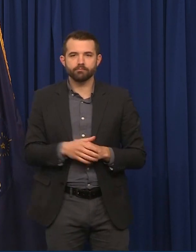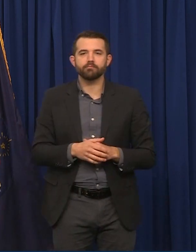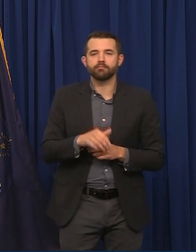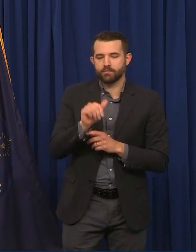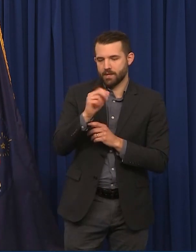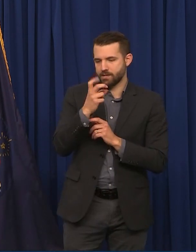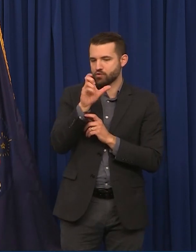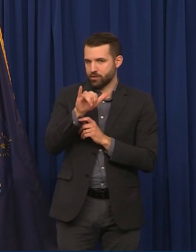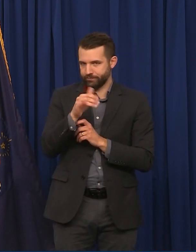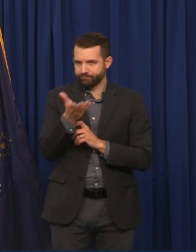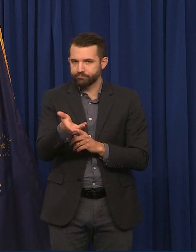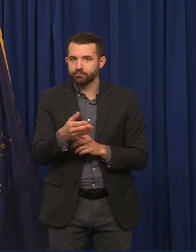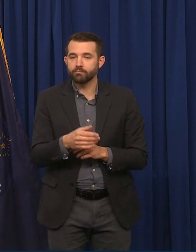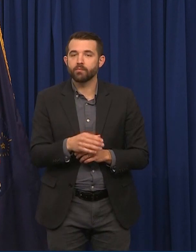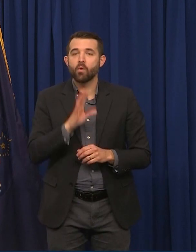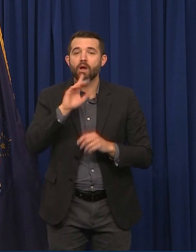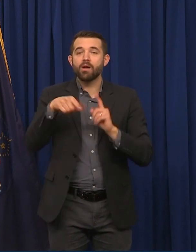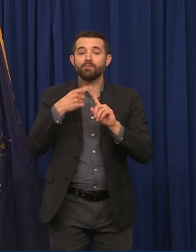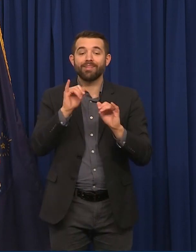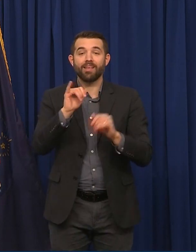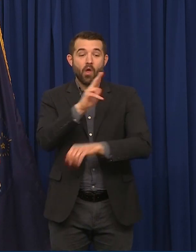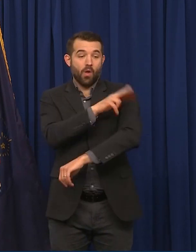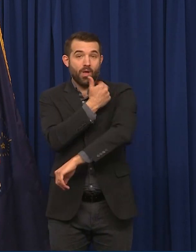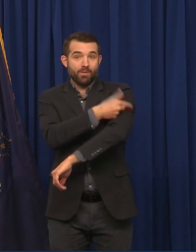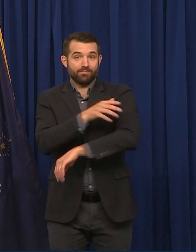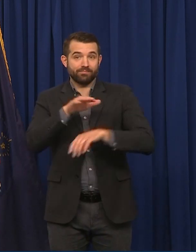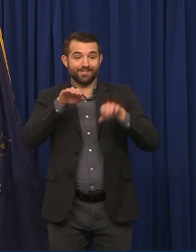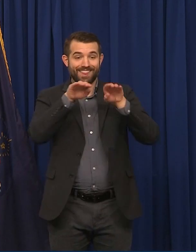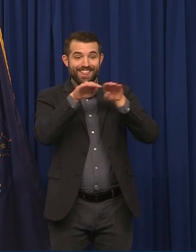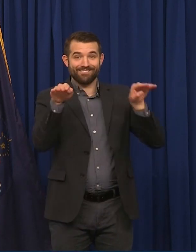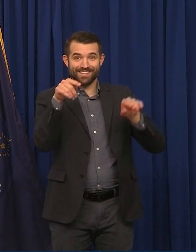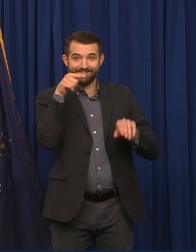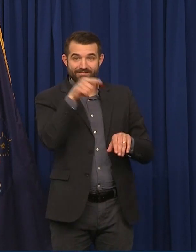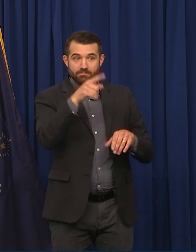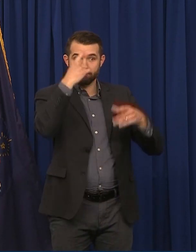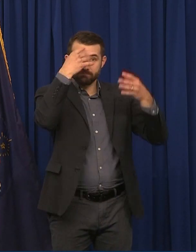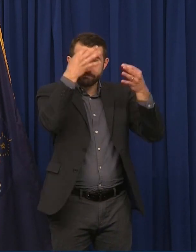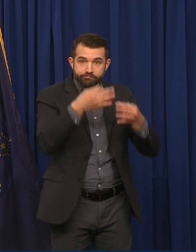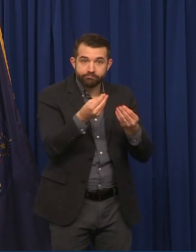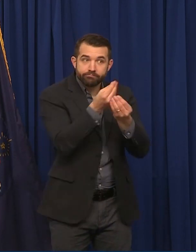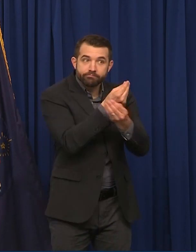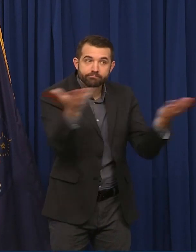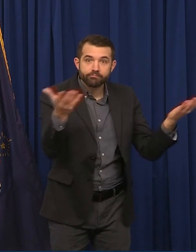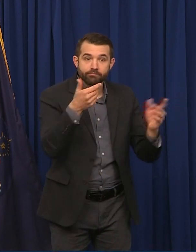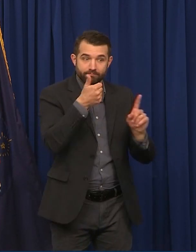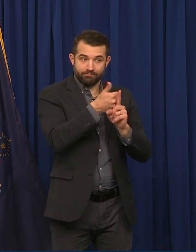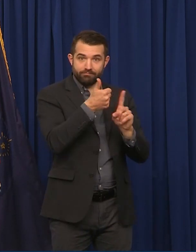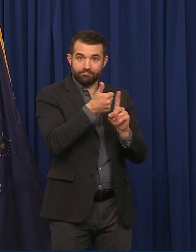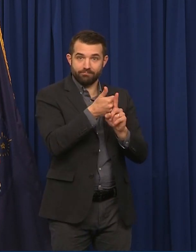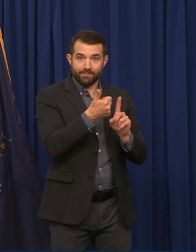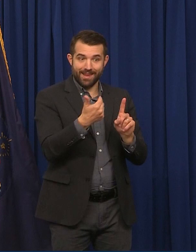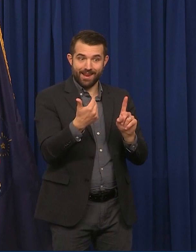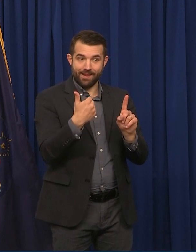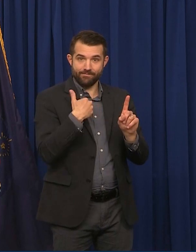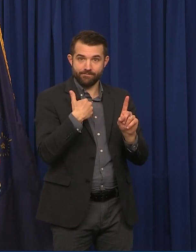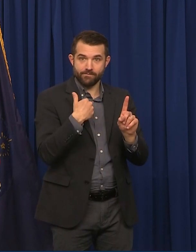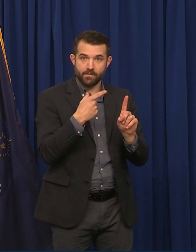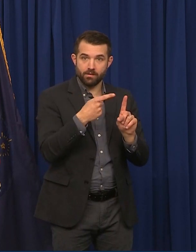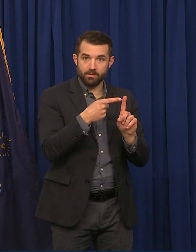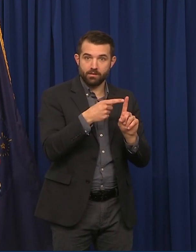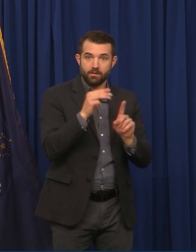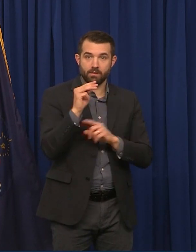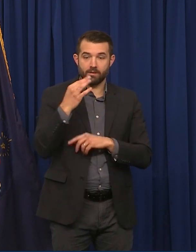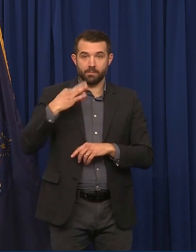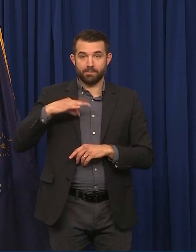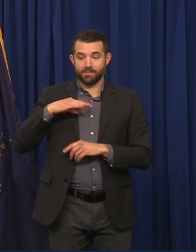cases, particularly at the hospital level. We at Maine CDC don't have any clear parameters that we provide